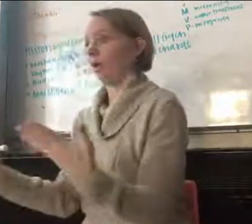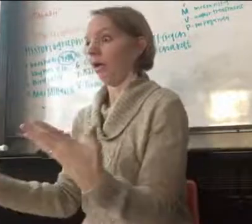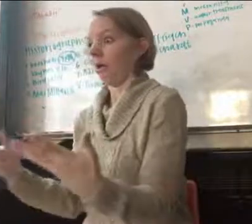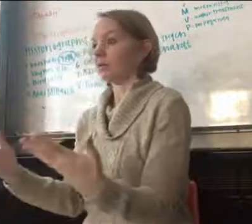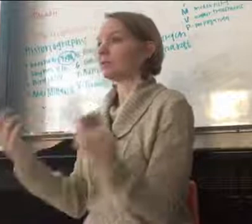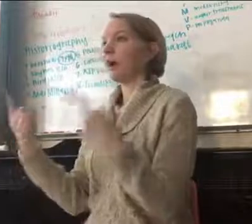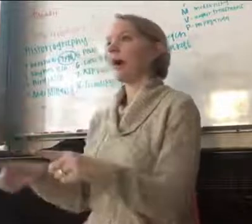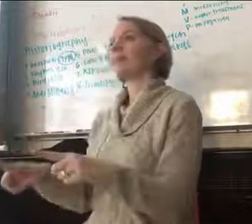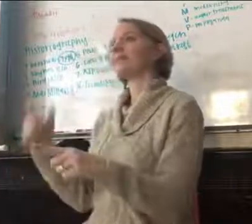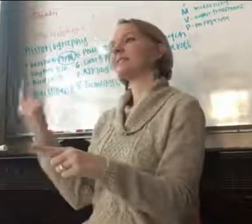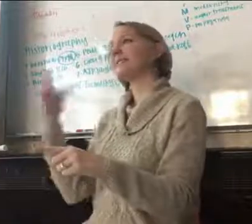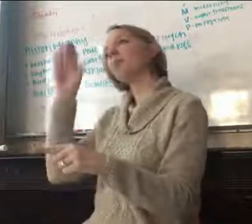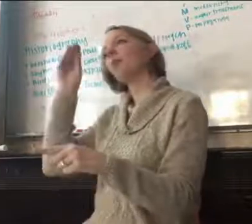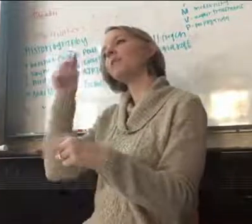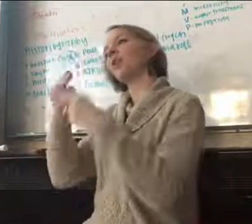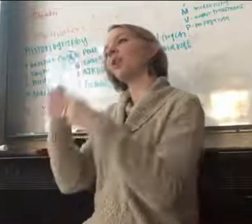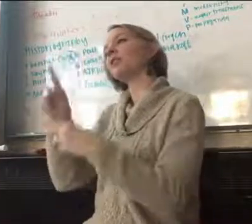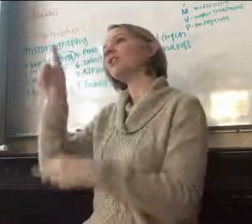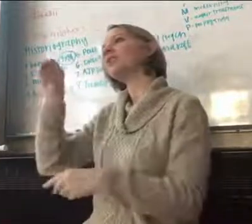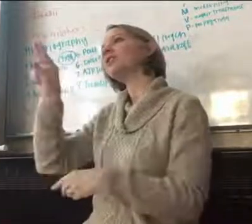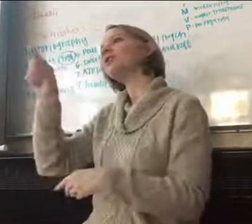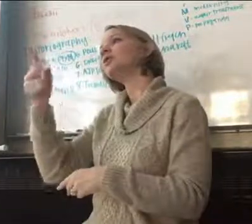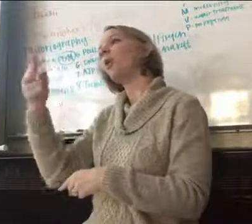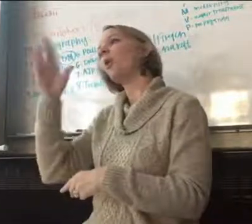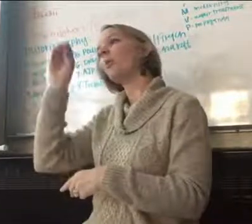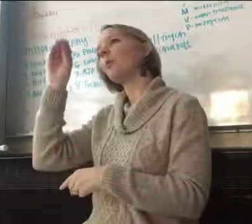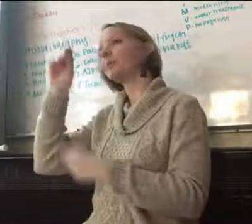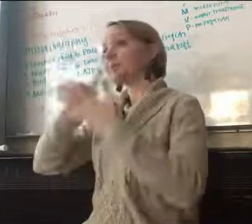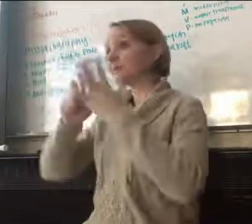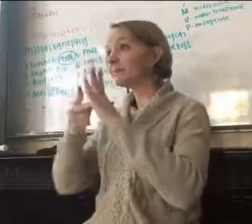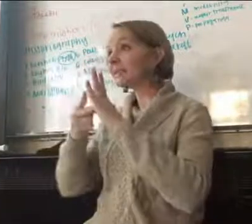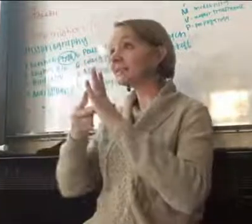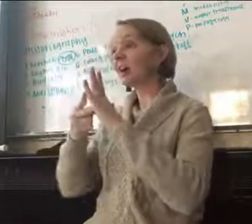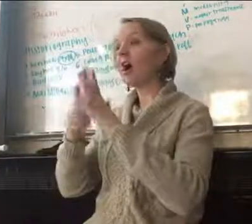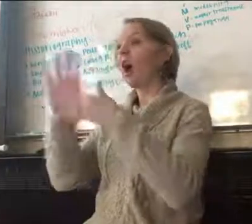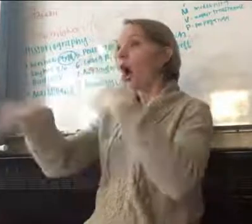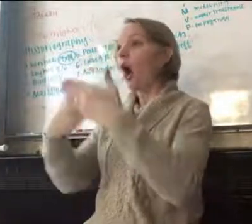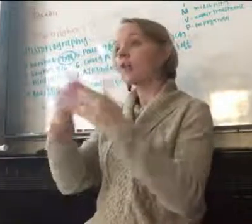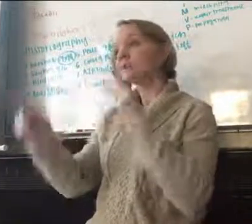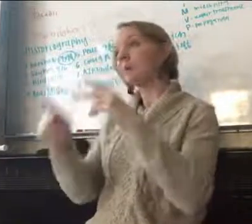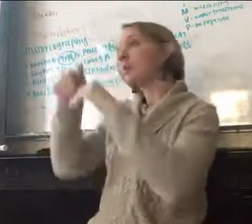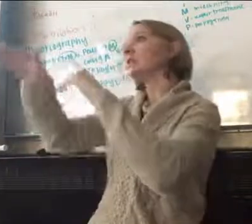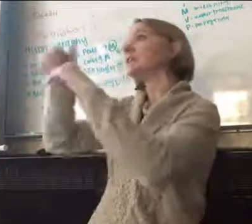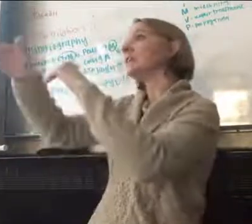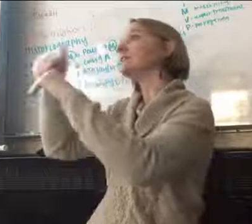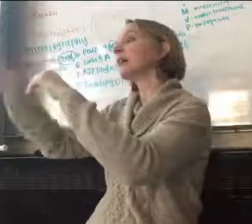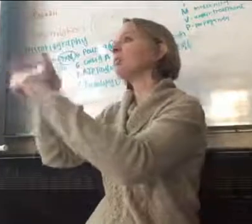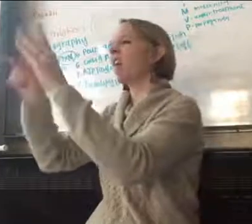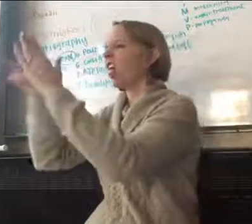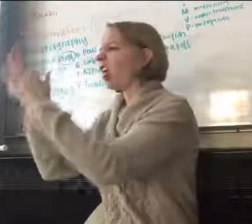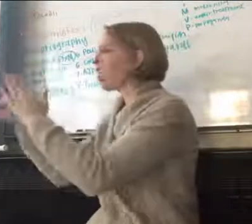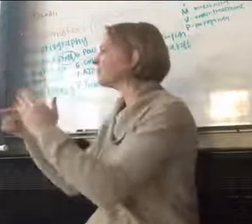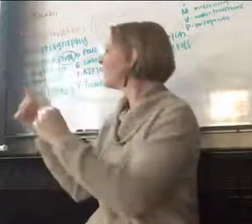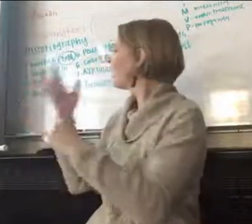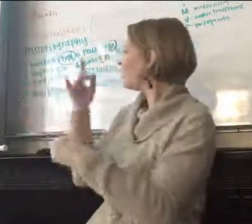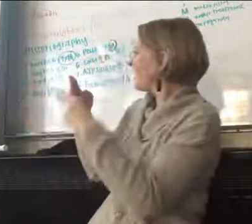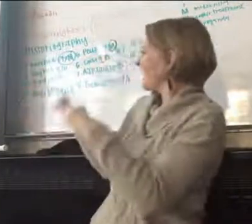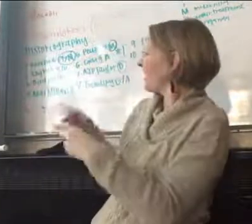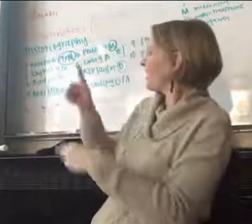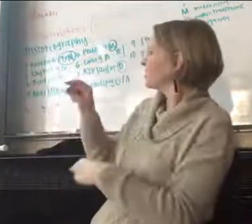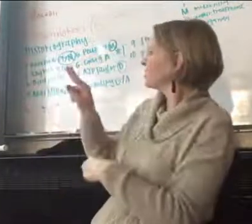these doughboys become that negative impact of just sending a ton of people over to go and fight this war. Why are they called doughboys?